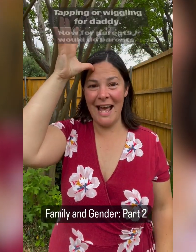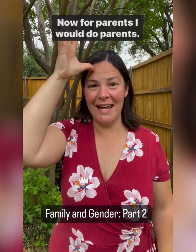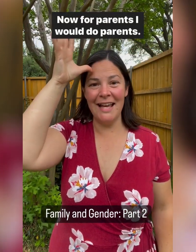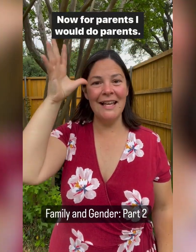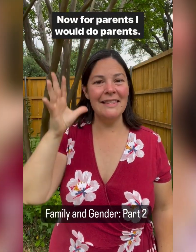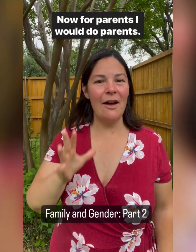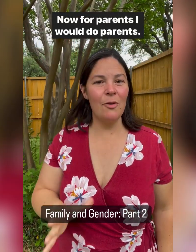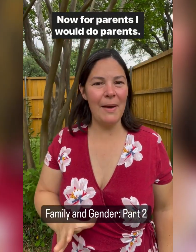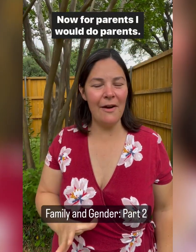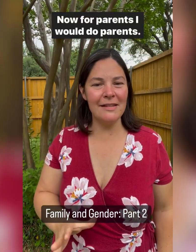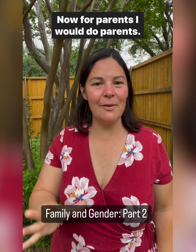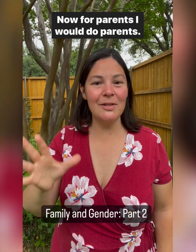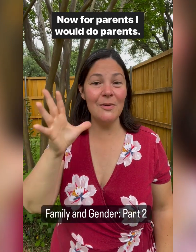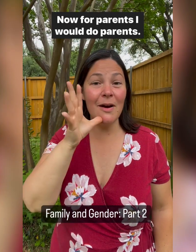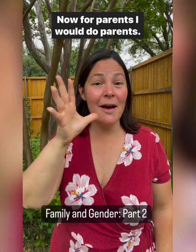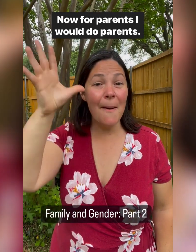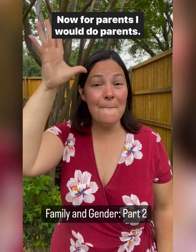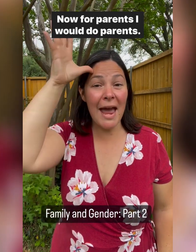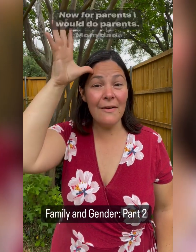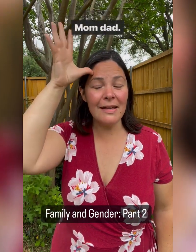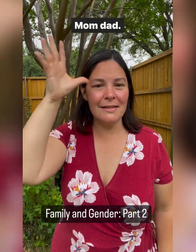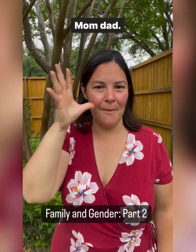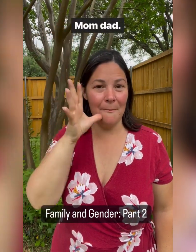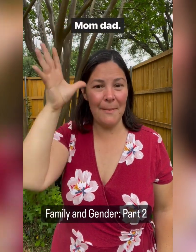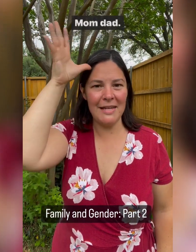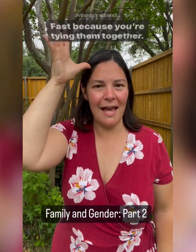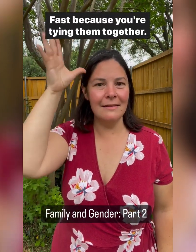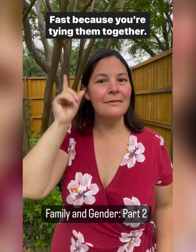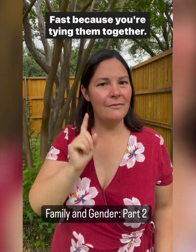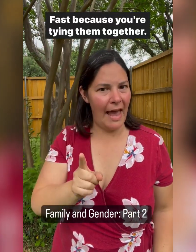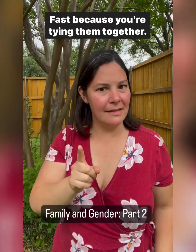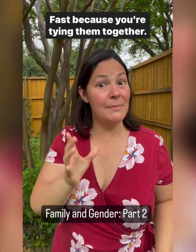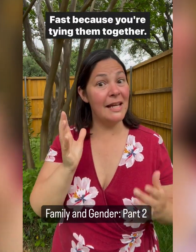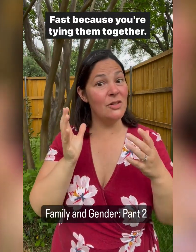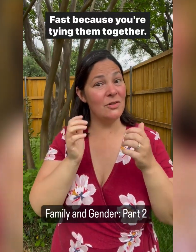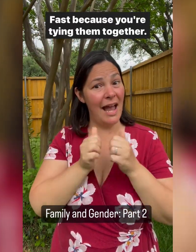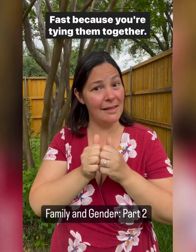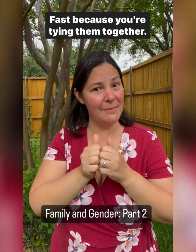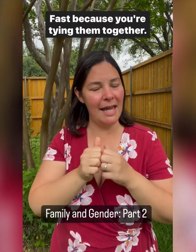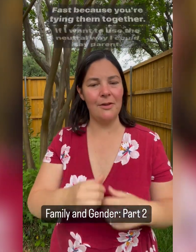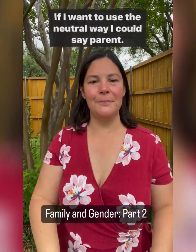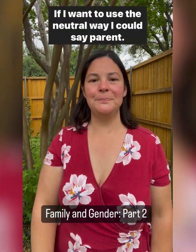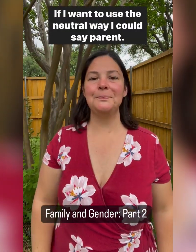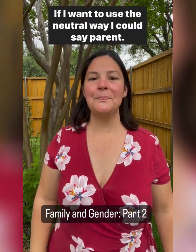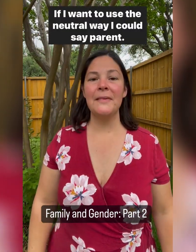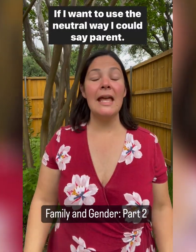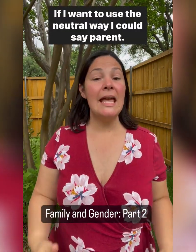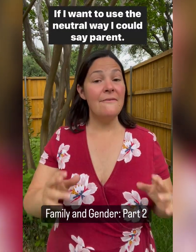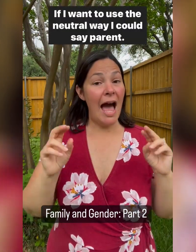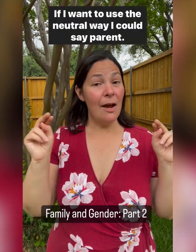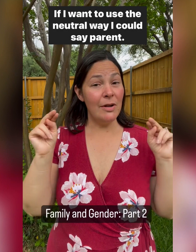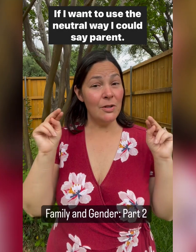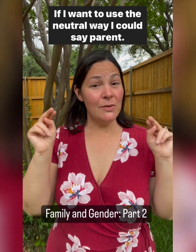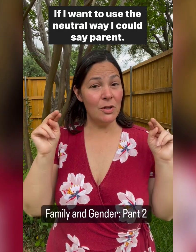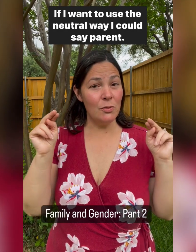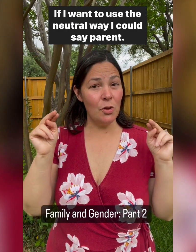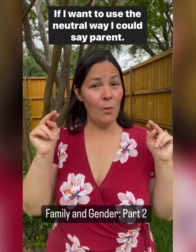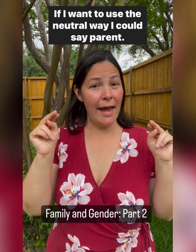daddy. Now for parents, I would do parents, mom, dad, fast, because you're tying them together. If I want to use the neutral way,